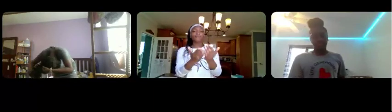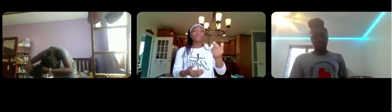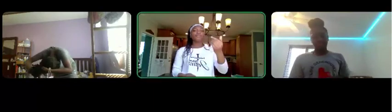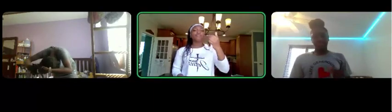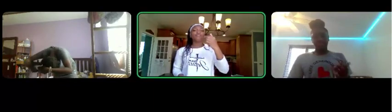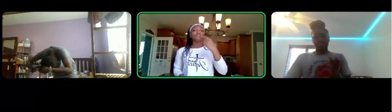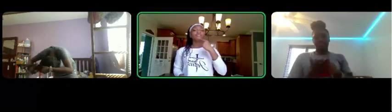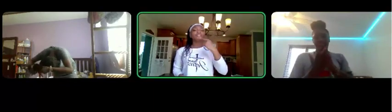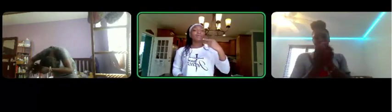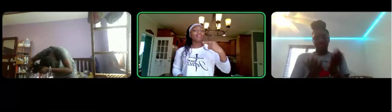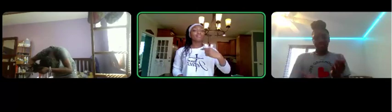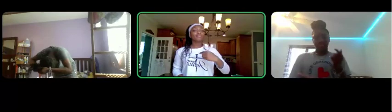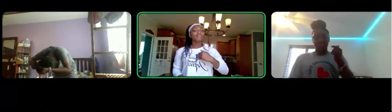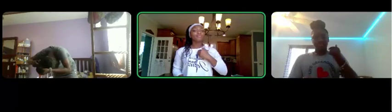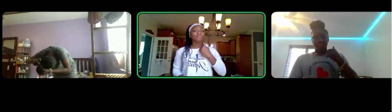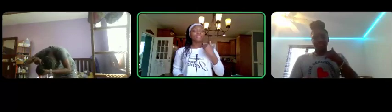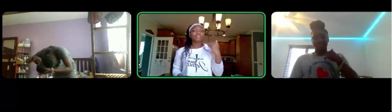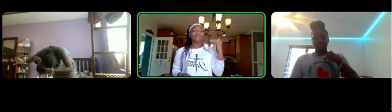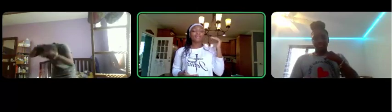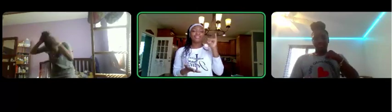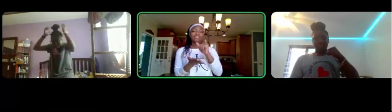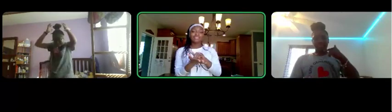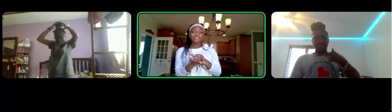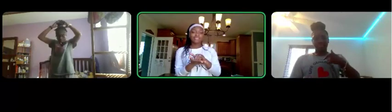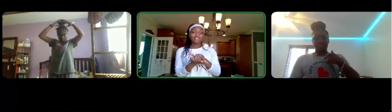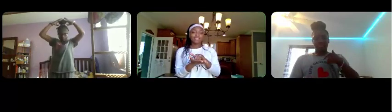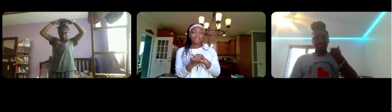Bible tells me that.